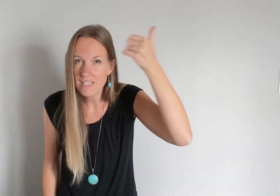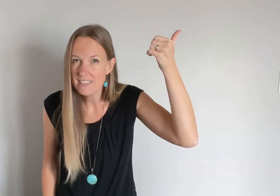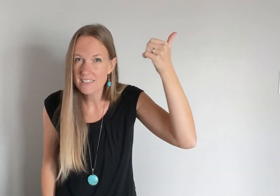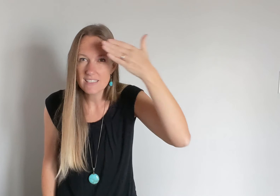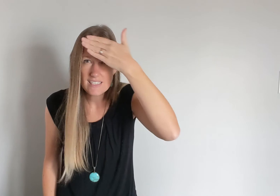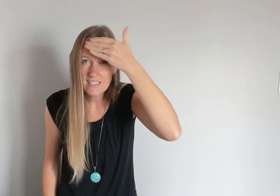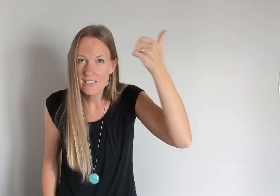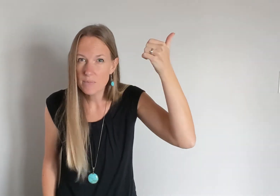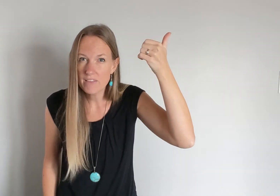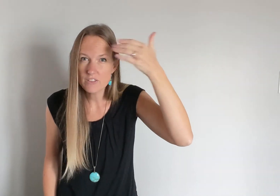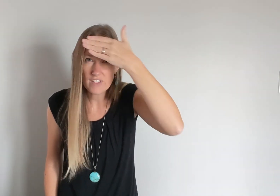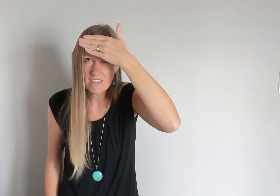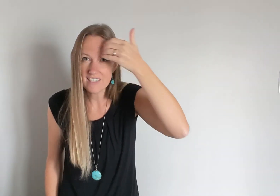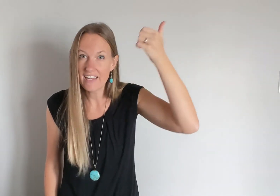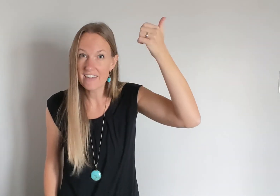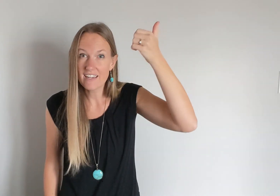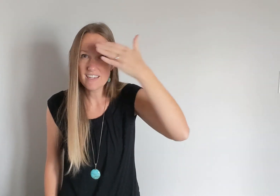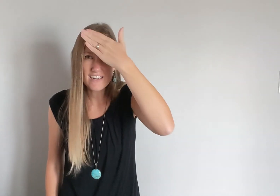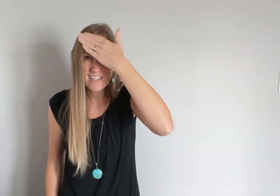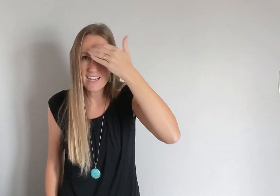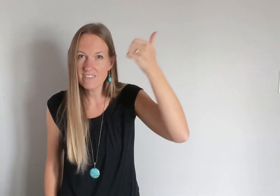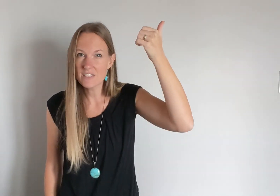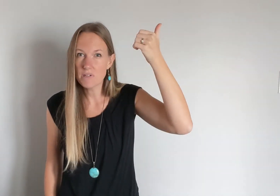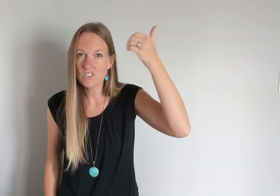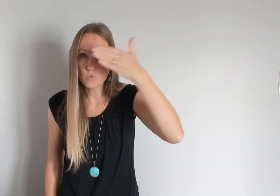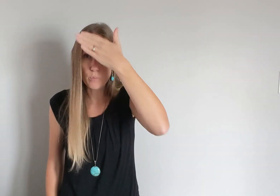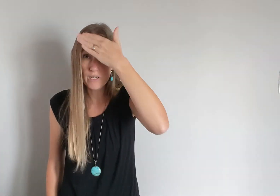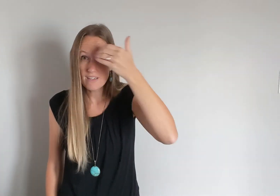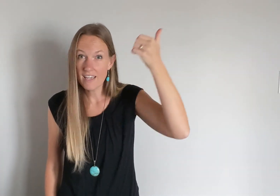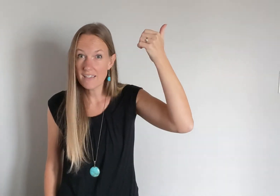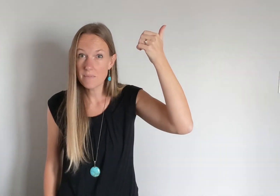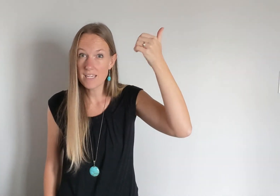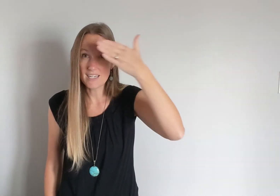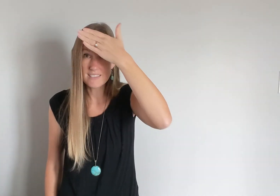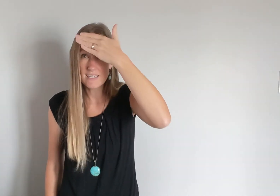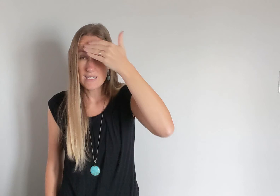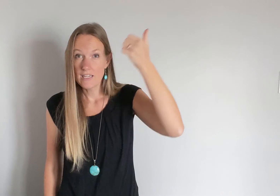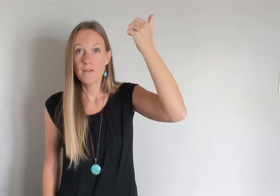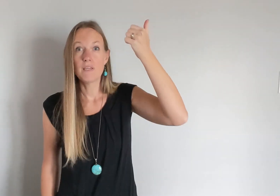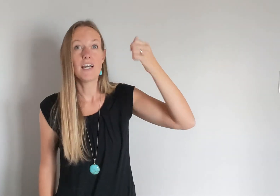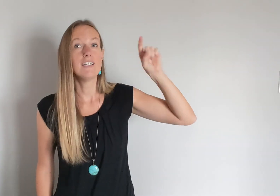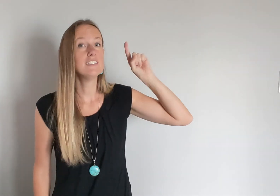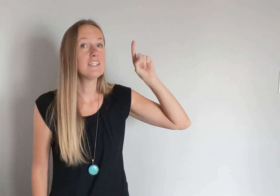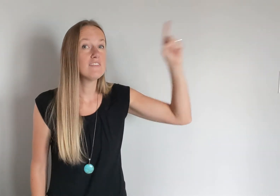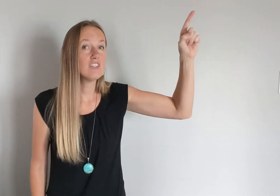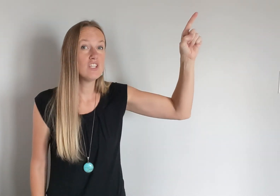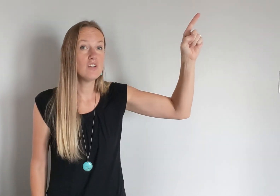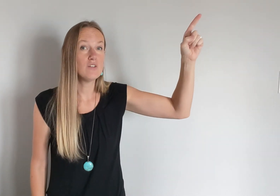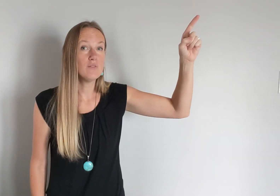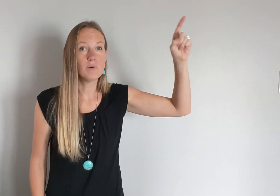it's, you bend those fingers again, okay? And it kind of is a bit of a swoop, okay? Because of you, pointing to